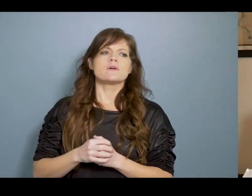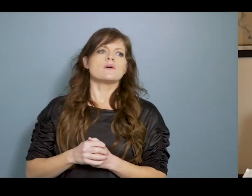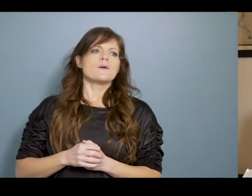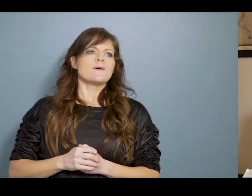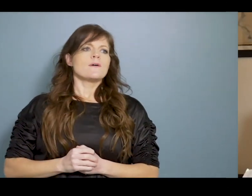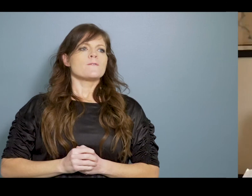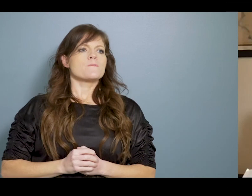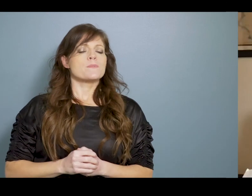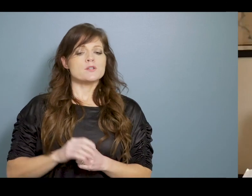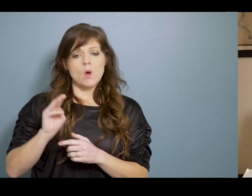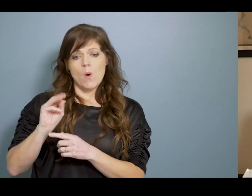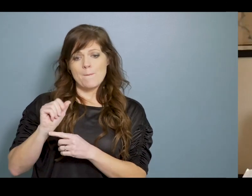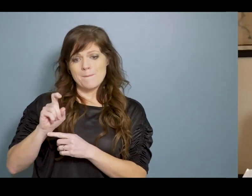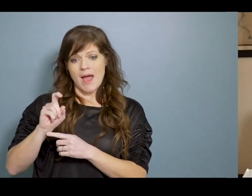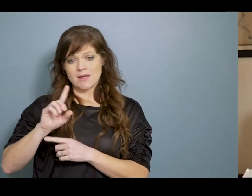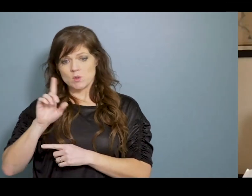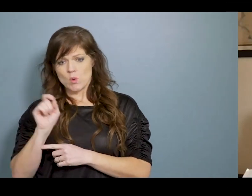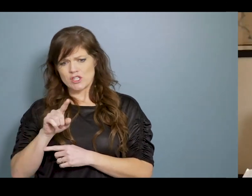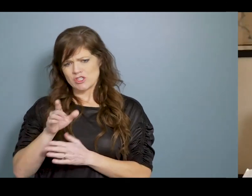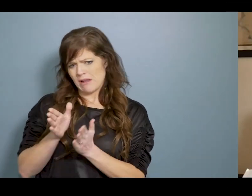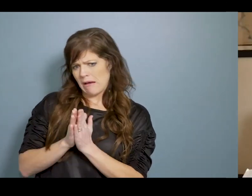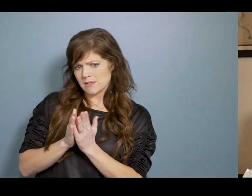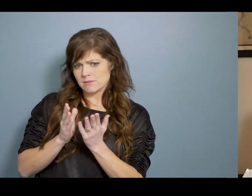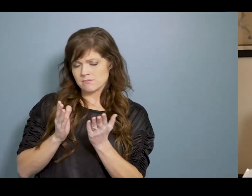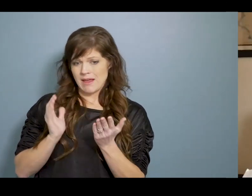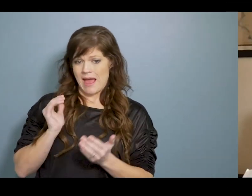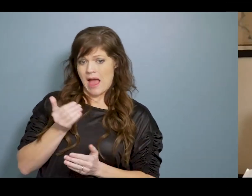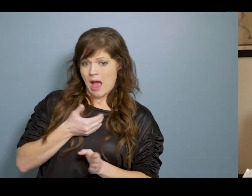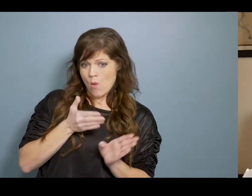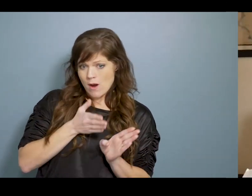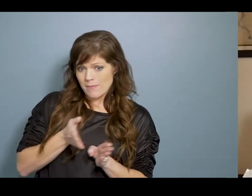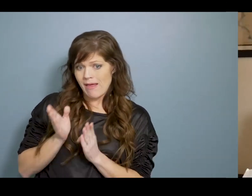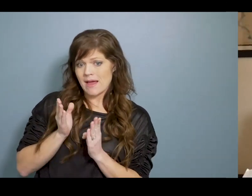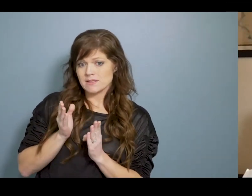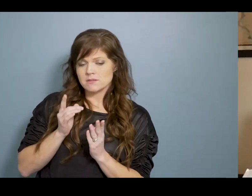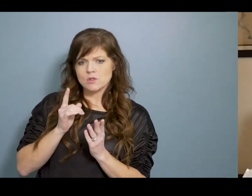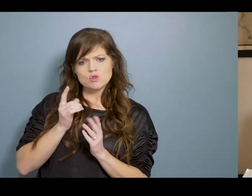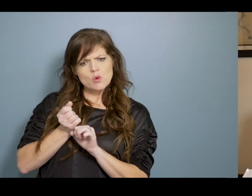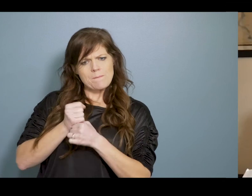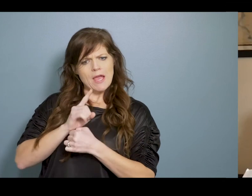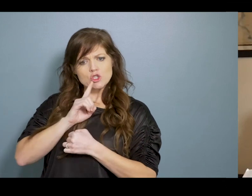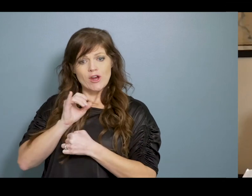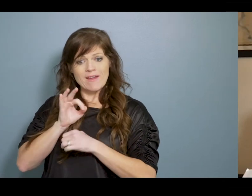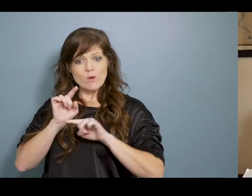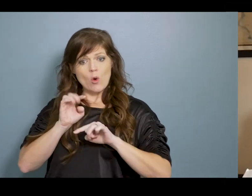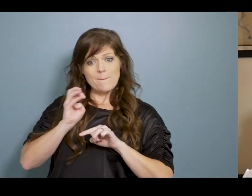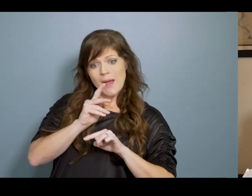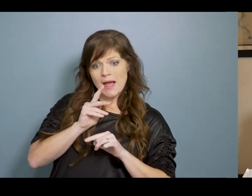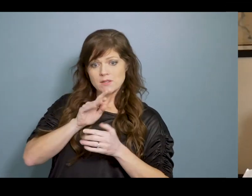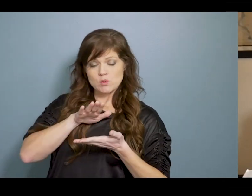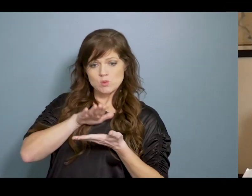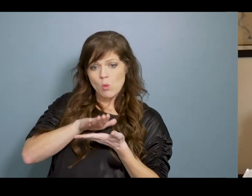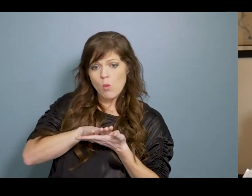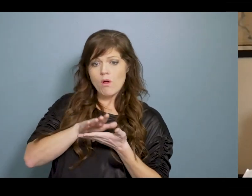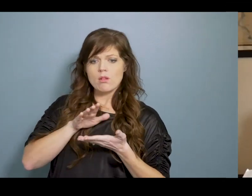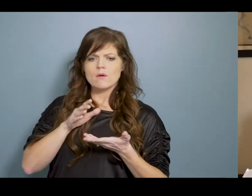19th, but Max's question centers on what are our plans to ensure a safe environment, not only for our students, but